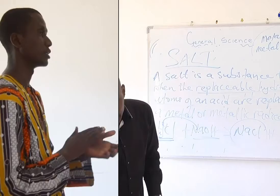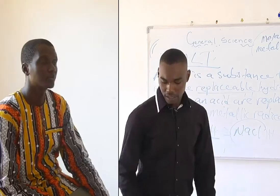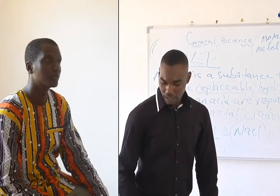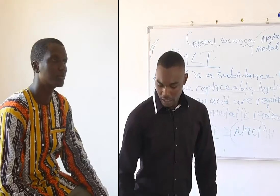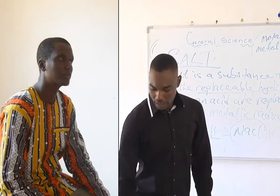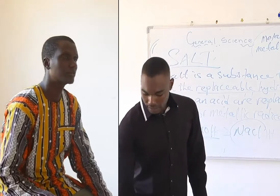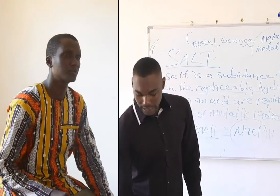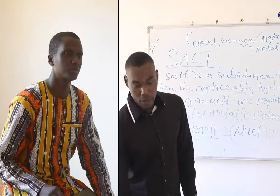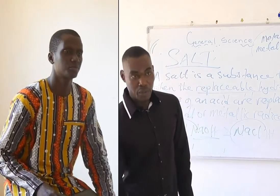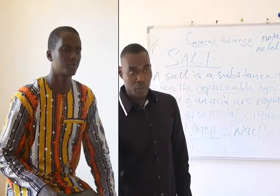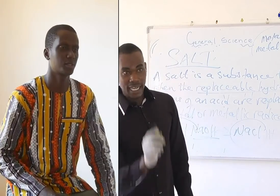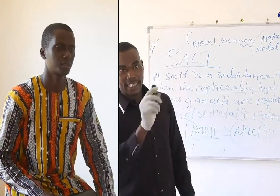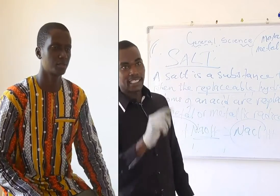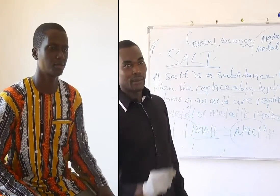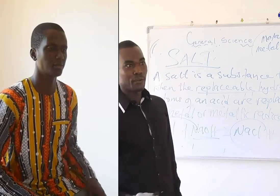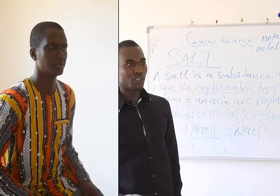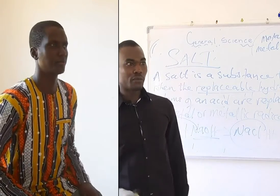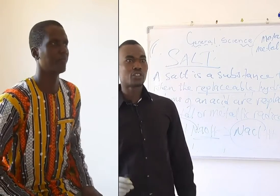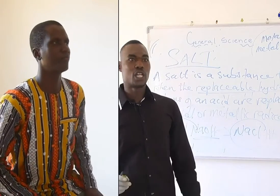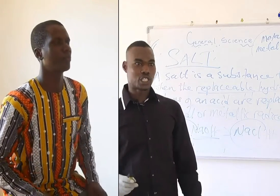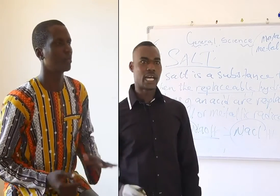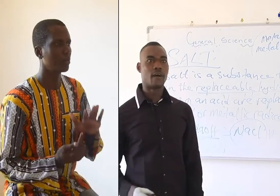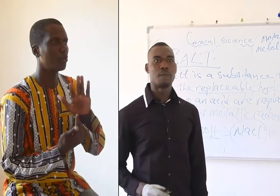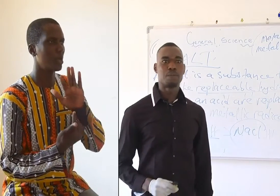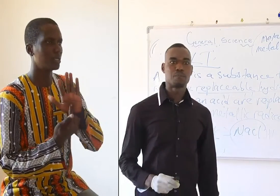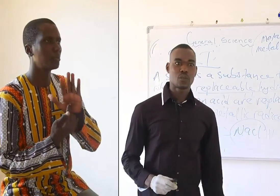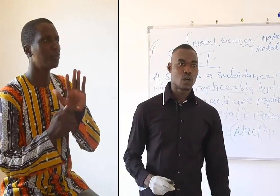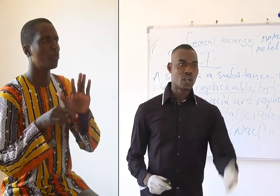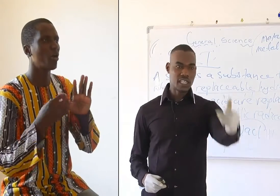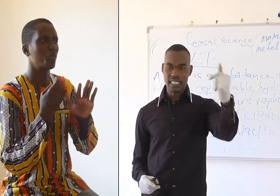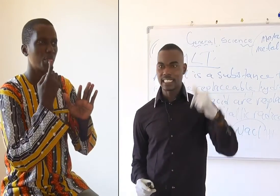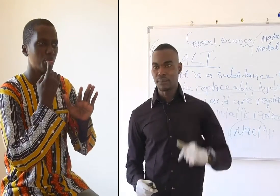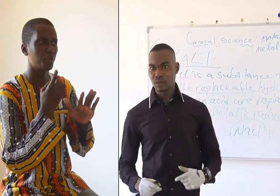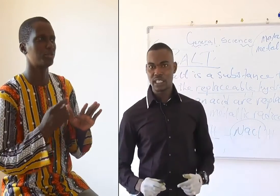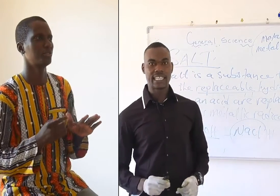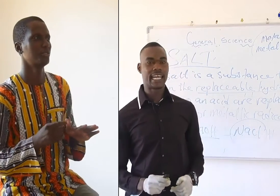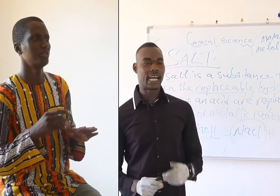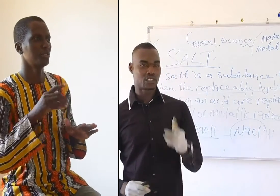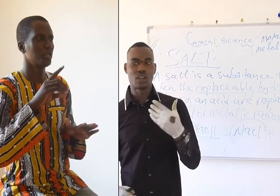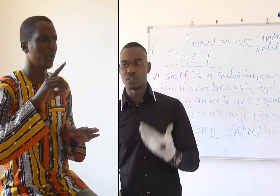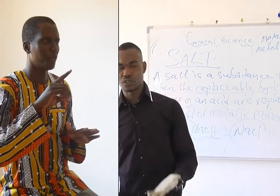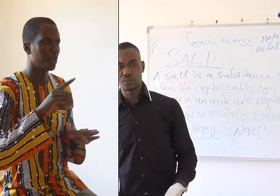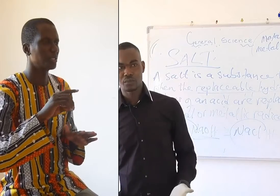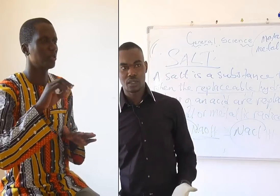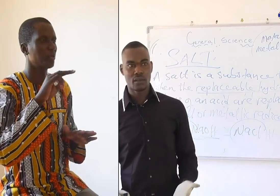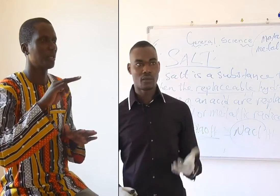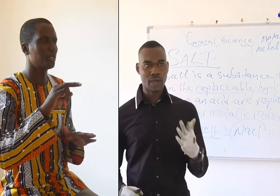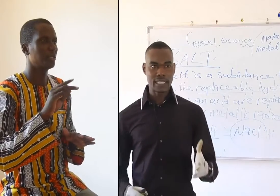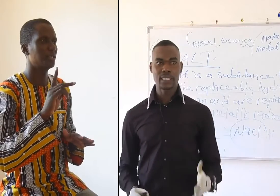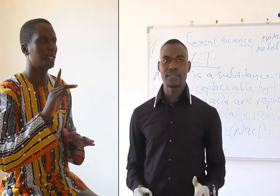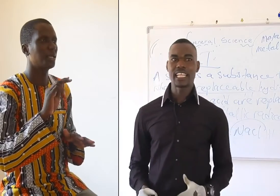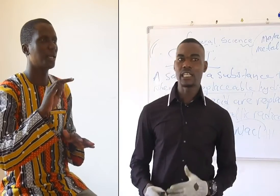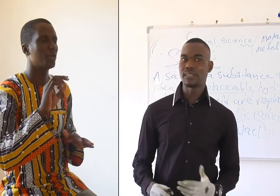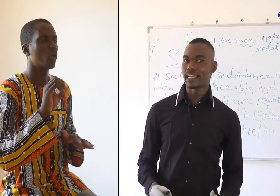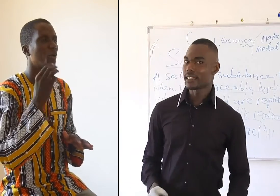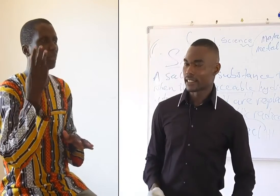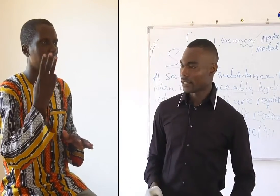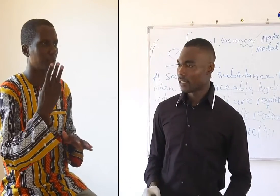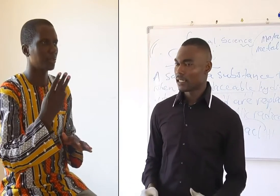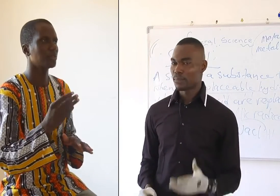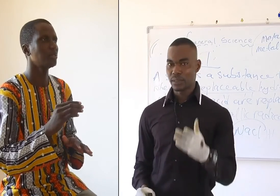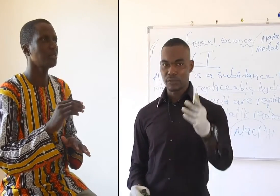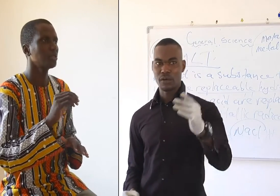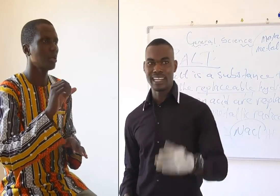clear. Now we look at examples of salts. Now, all these examples here are salts. One is potassium